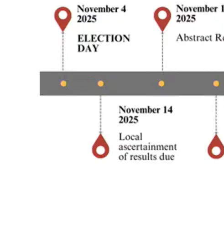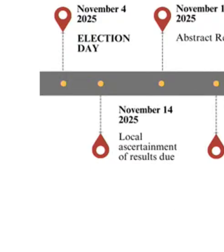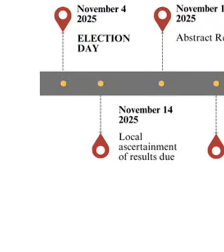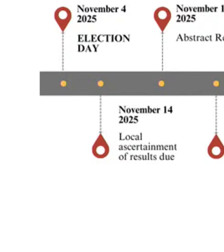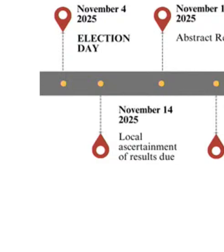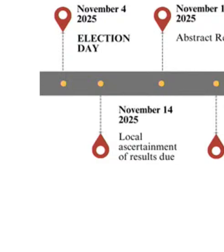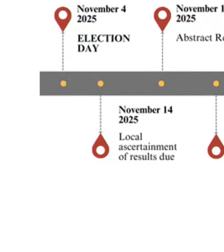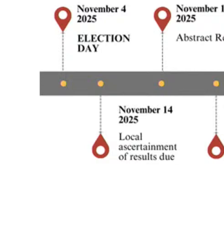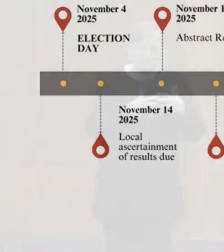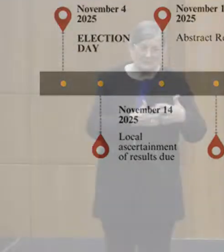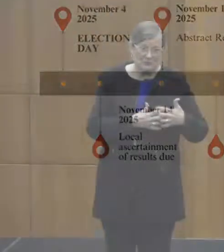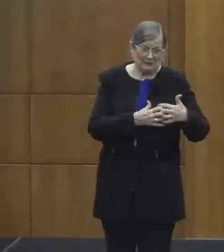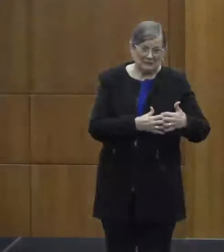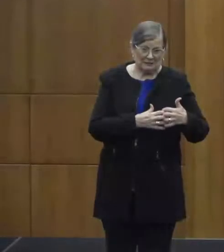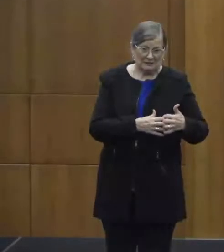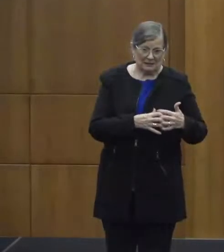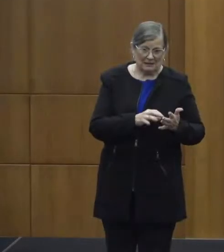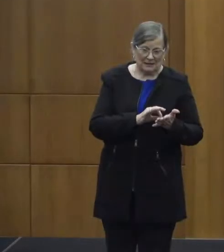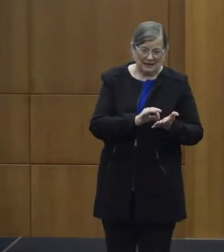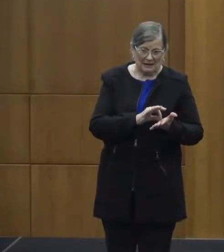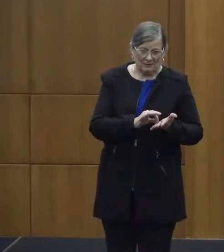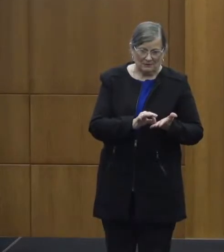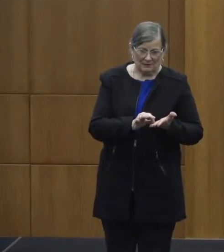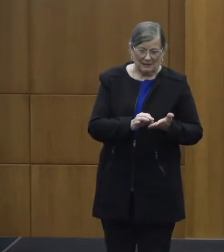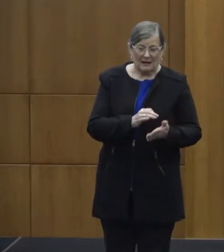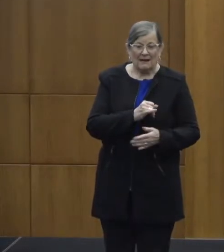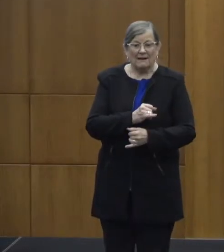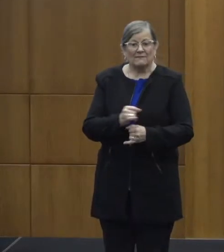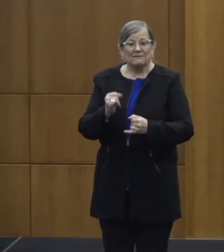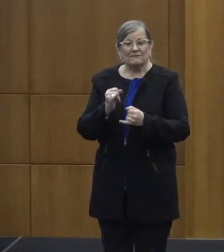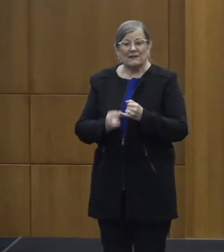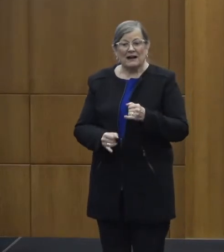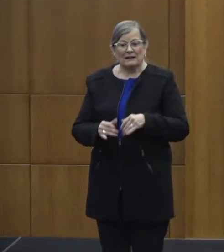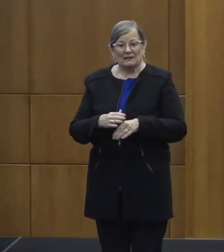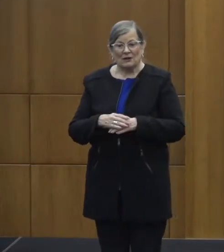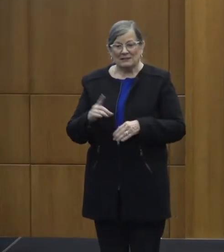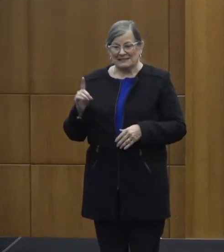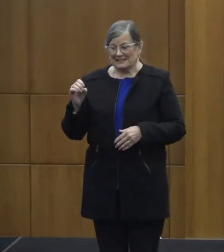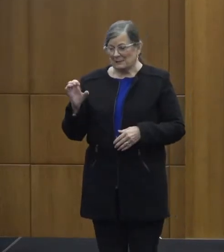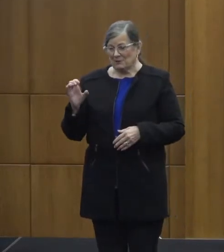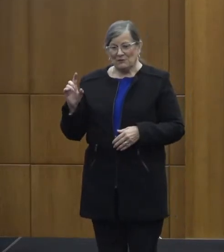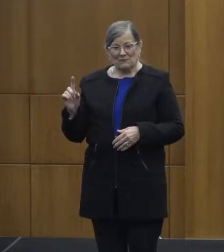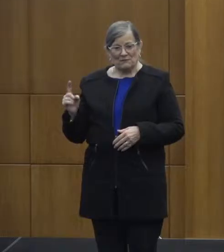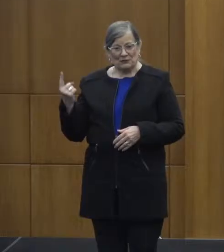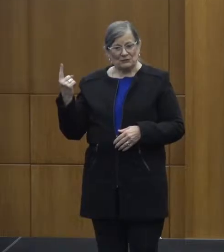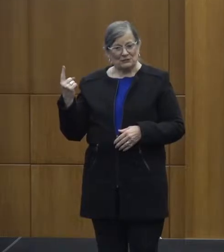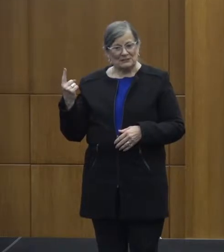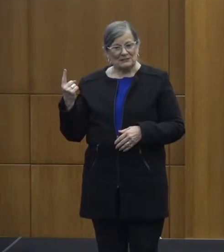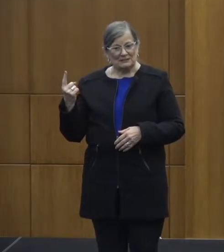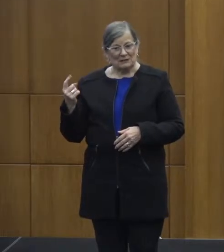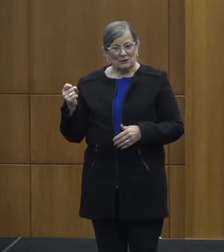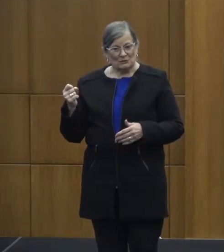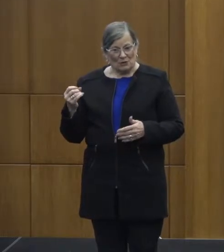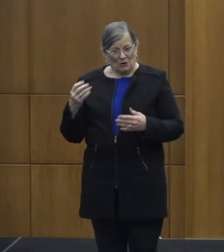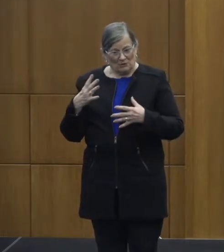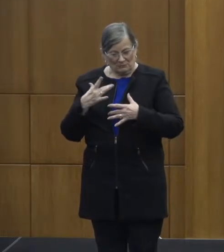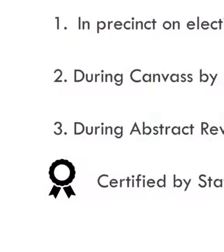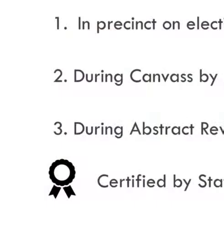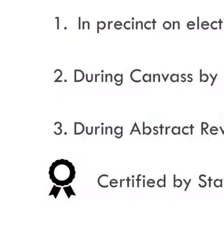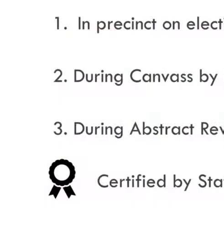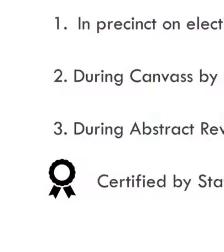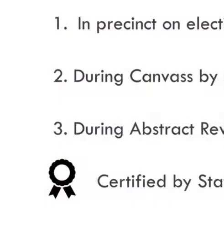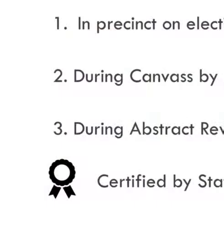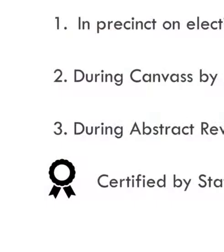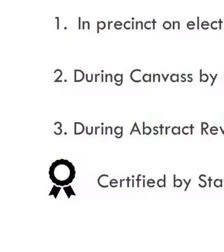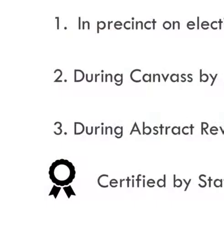on December 1st. So to recap, we check our results in Virginia 3 times. They are checked by the